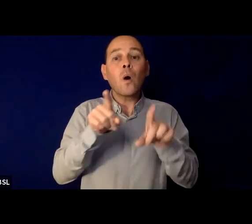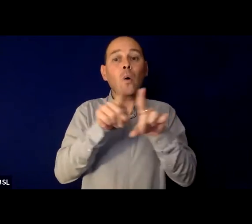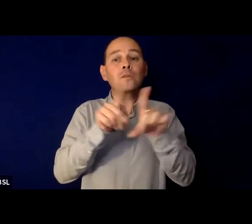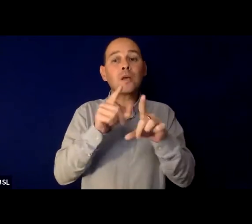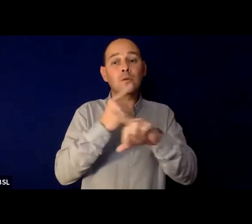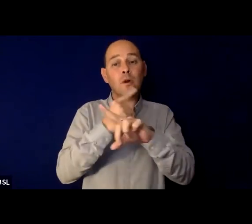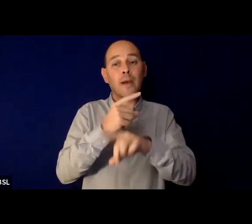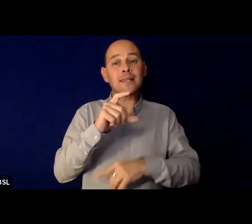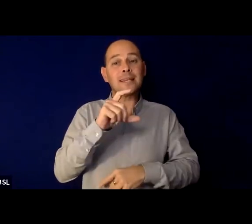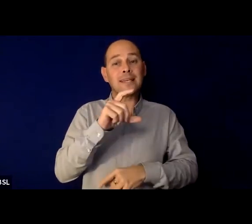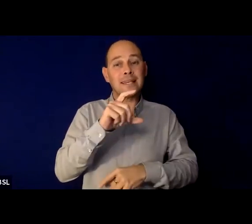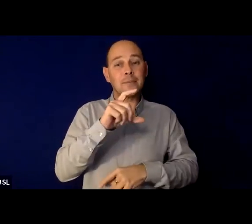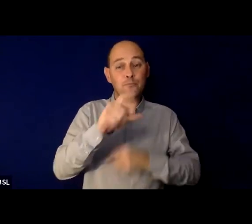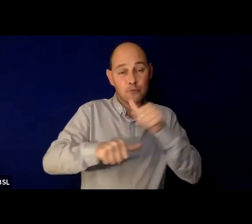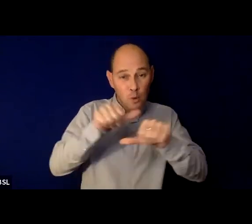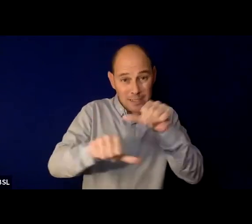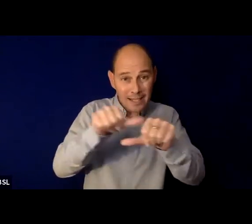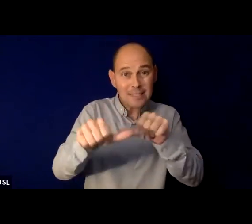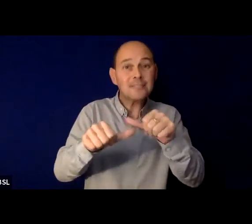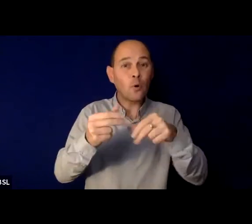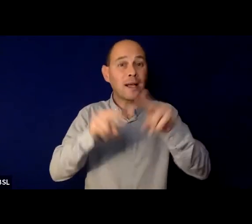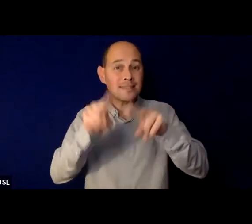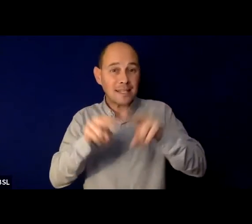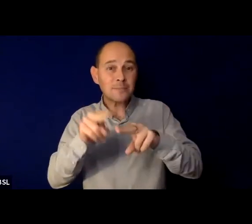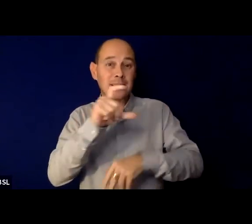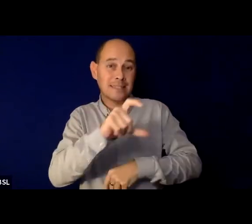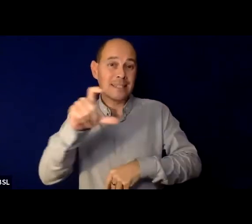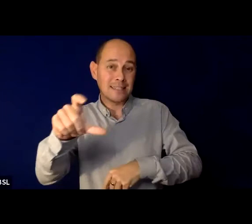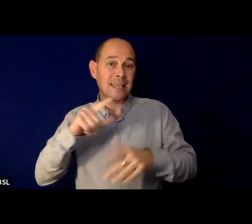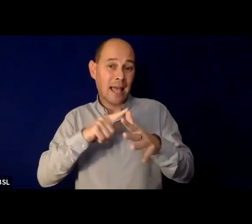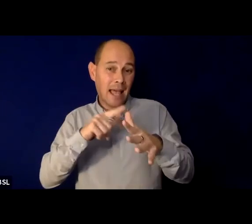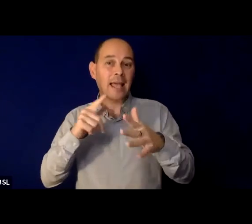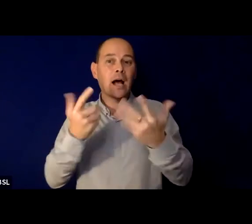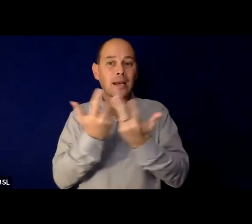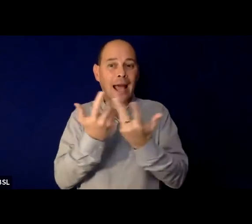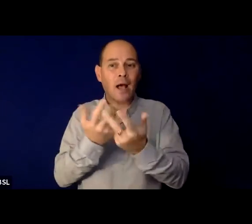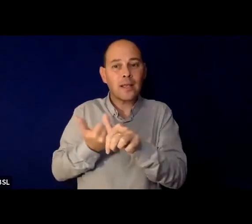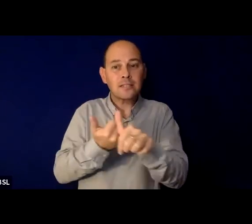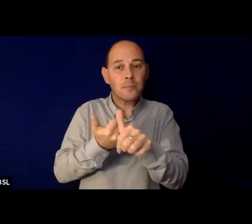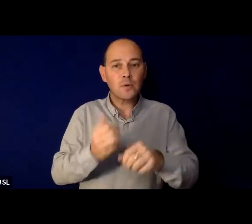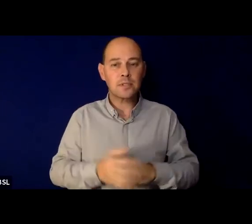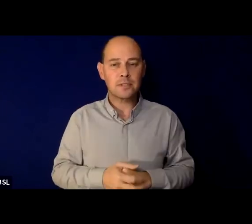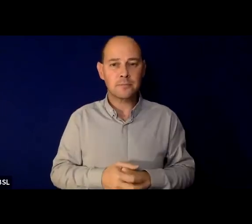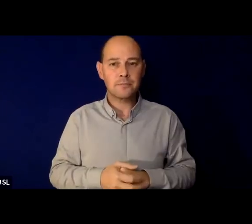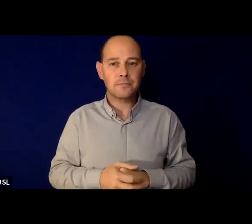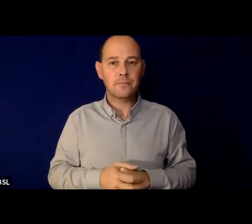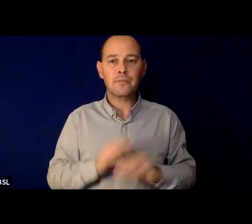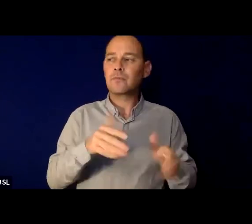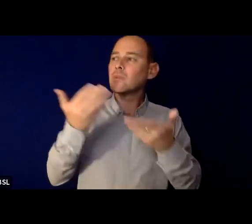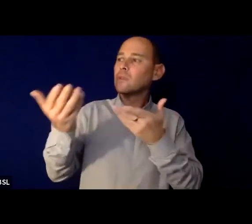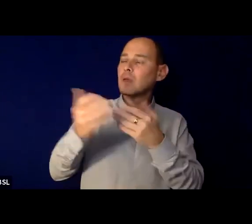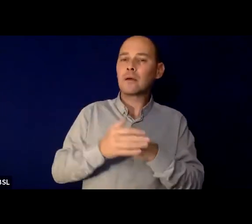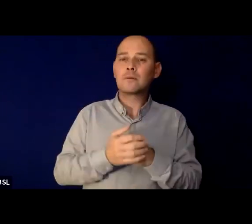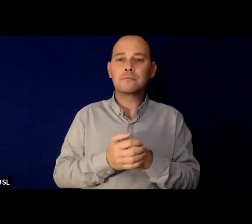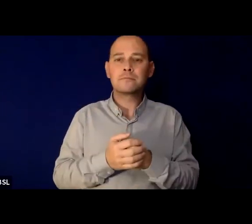process and the momentum that it's created in Ethiopia for improving access to medical rehabilitation in AT in the country. So with that, I turn it over to Eshetu